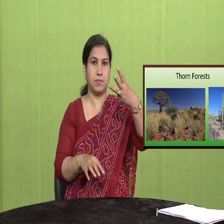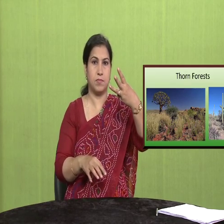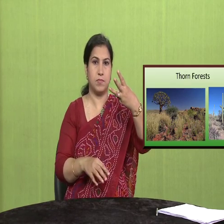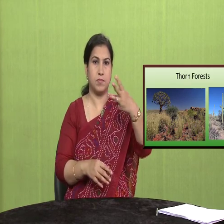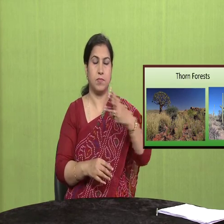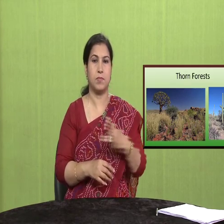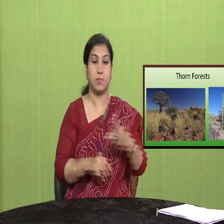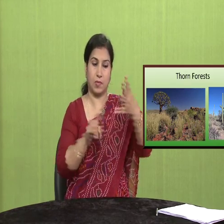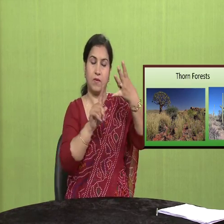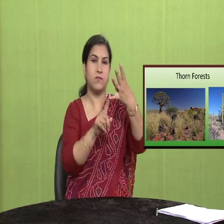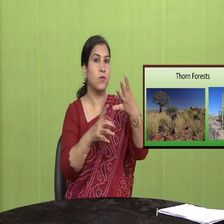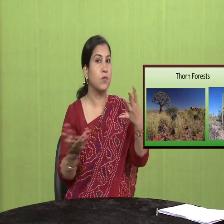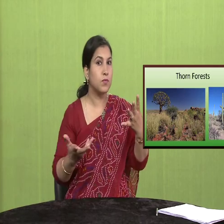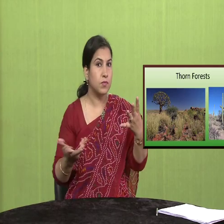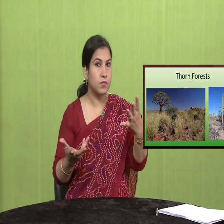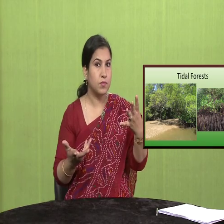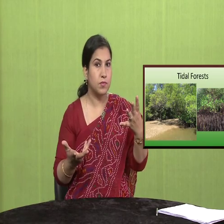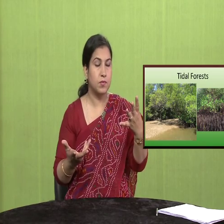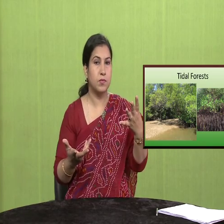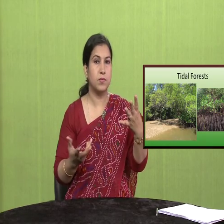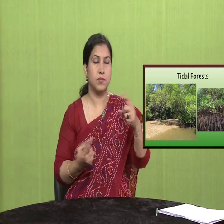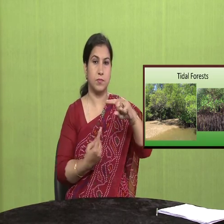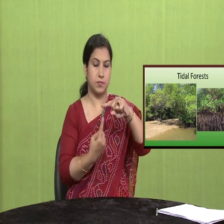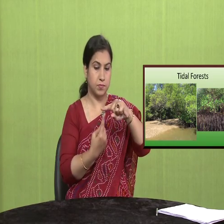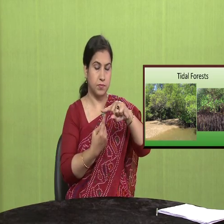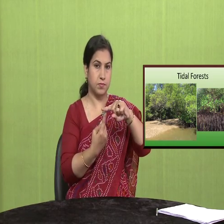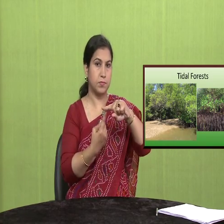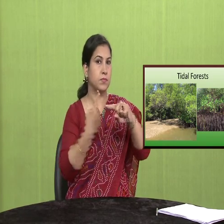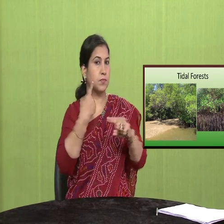The fourth is tidal forests.